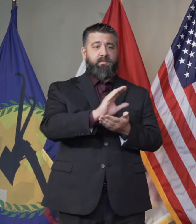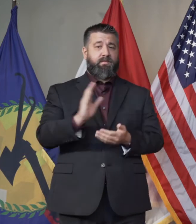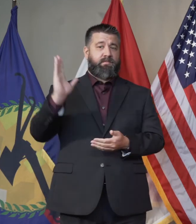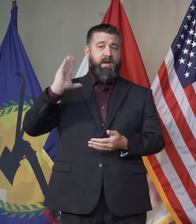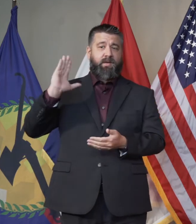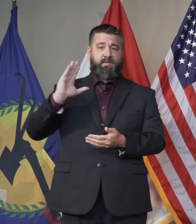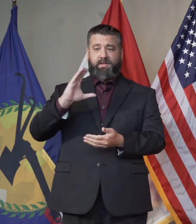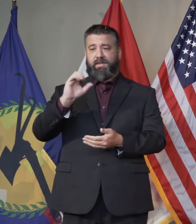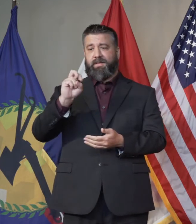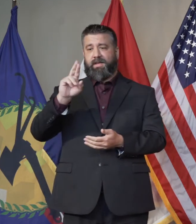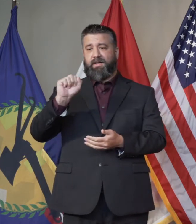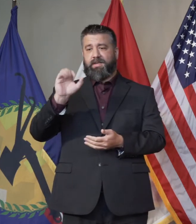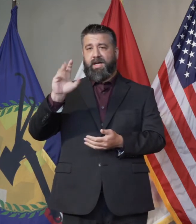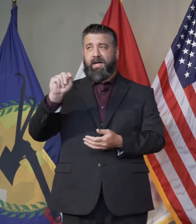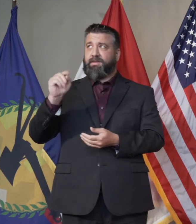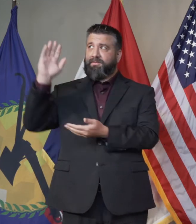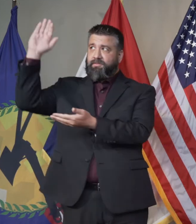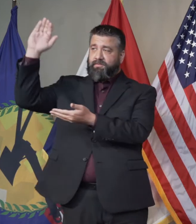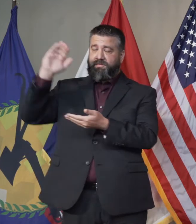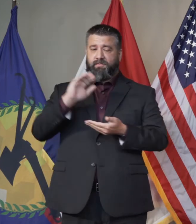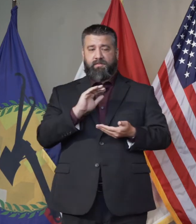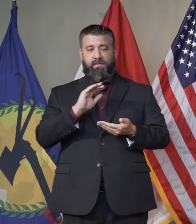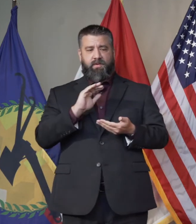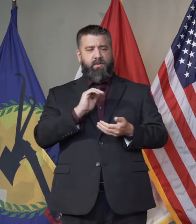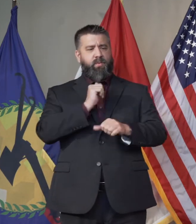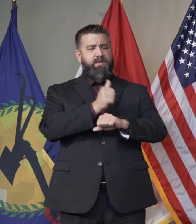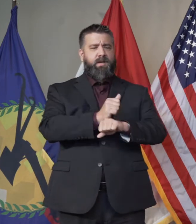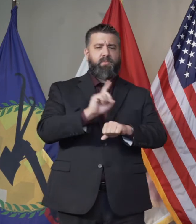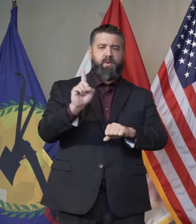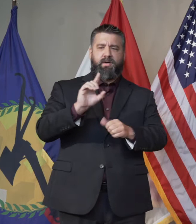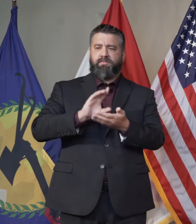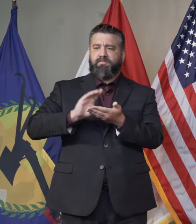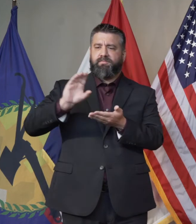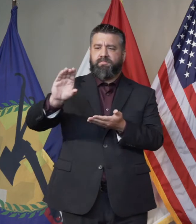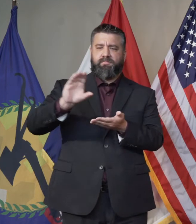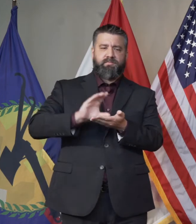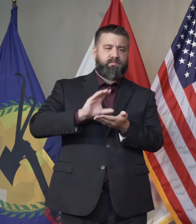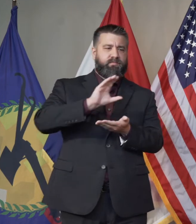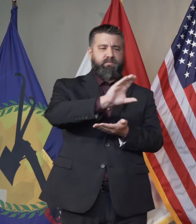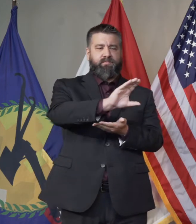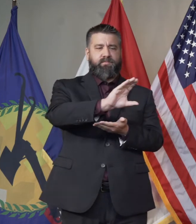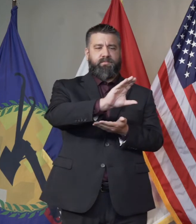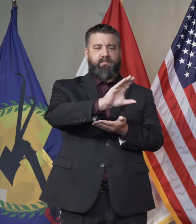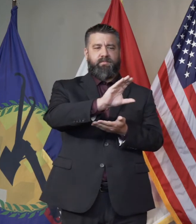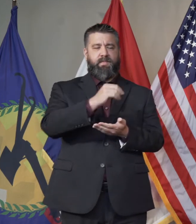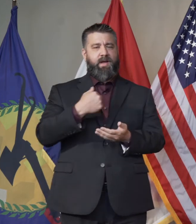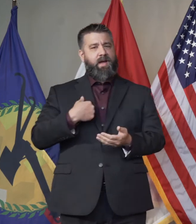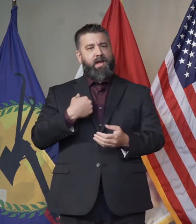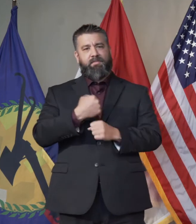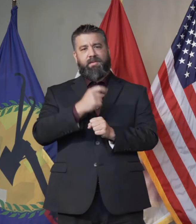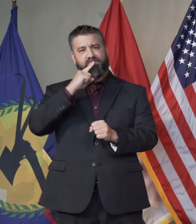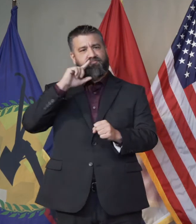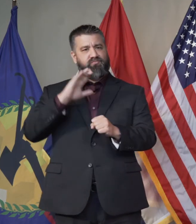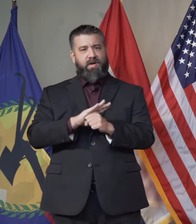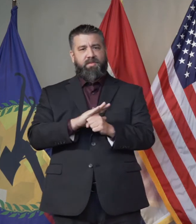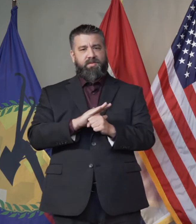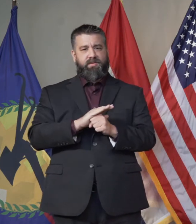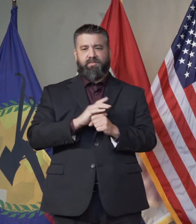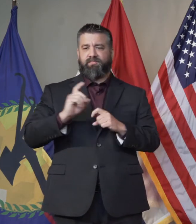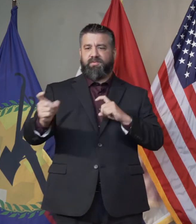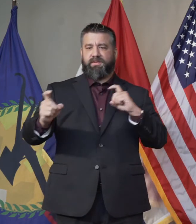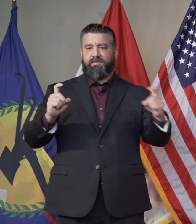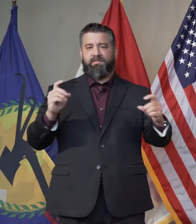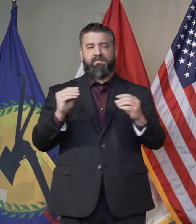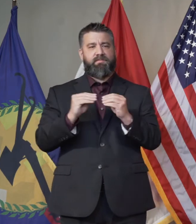appropriated by the county council, I made a commitment to direct those funds to the areas of the community that need help